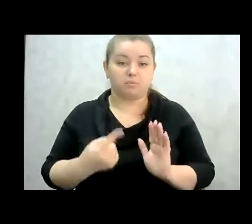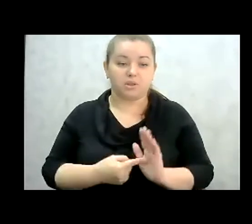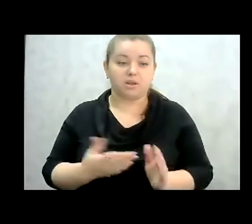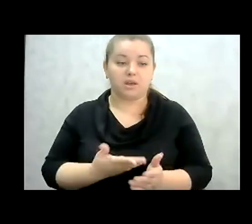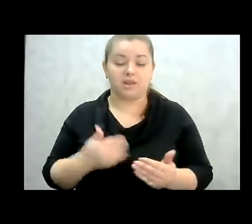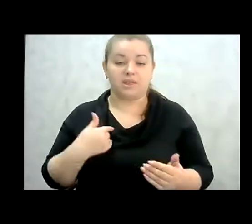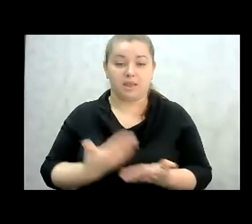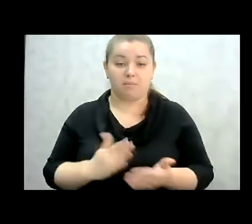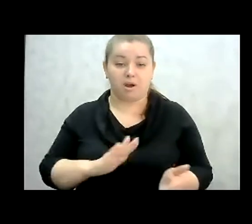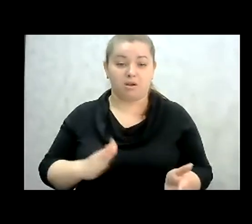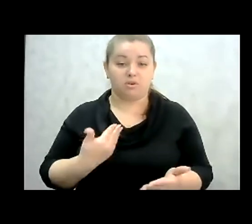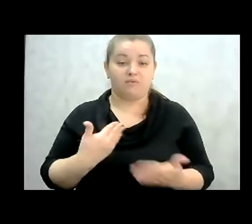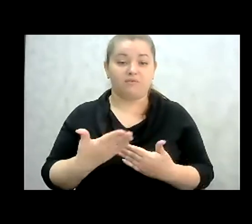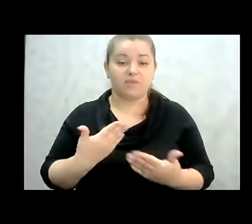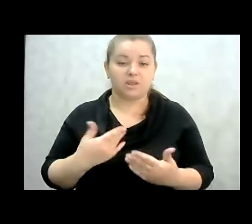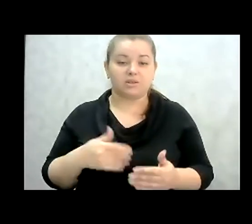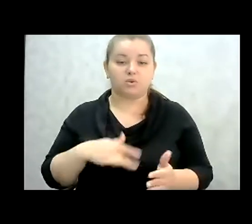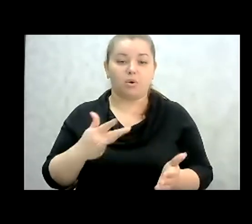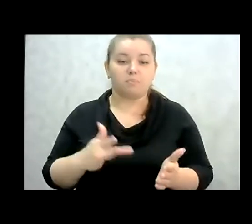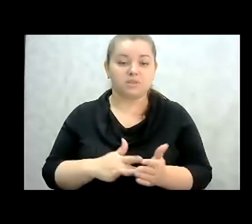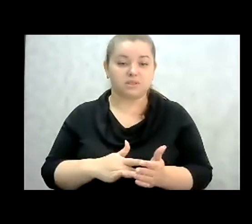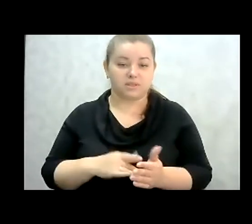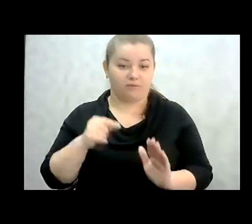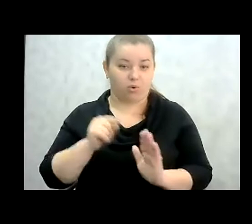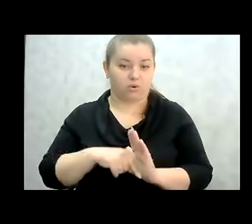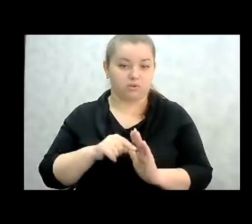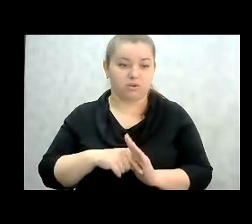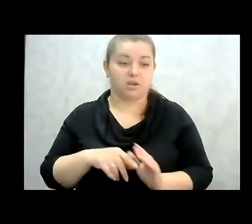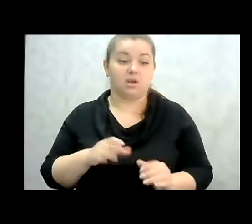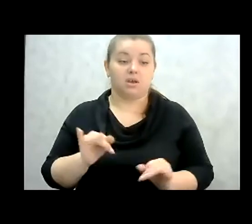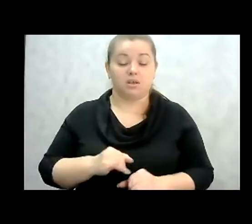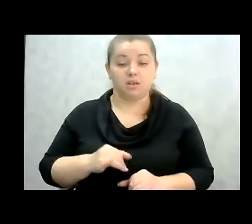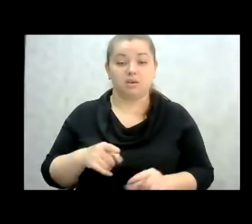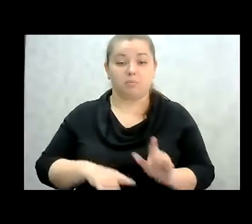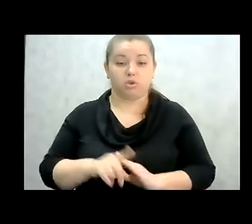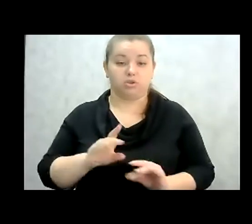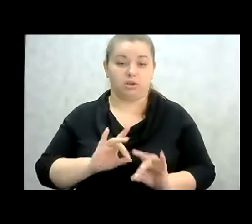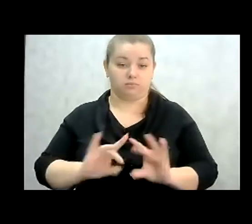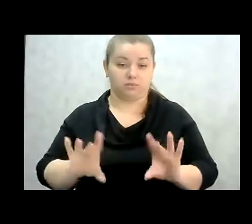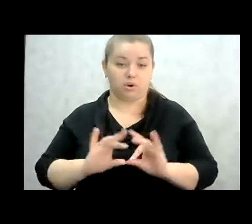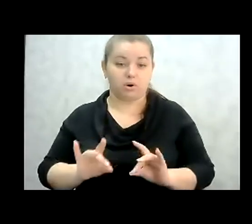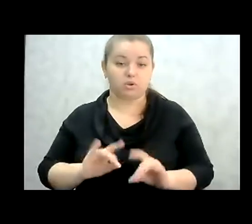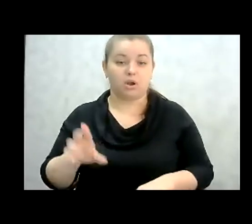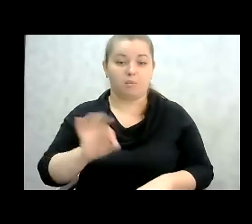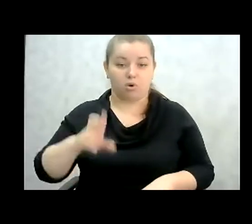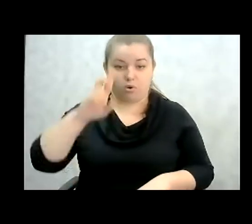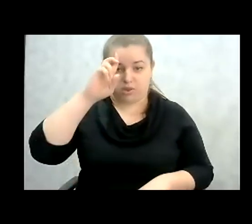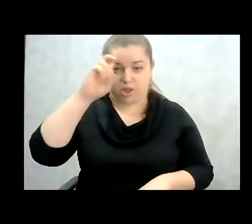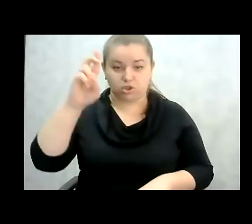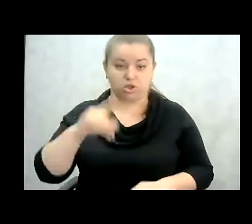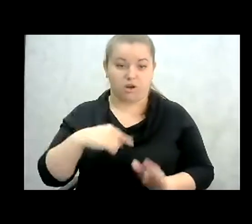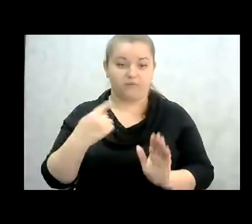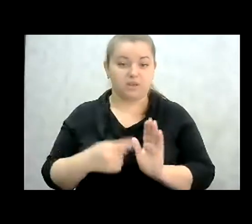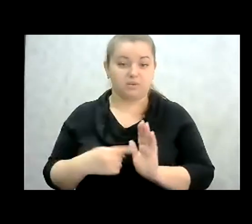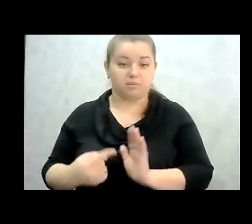and resolve issues that have nothing to do with local government, and who at local election